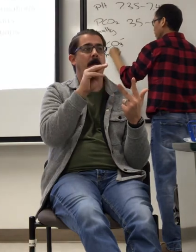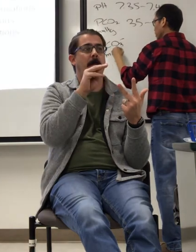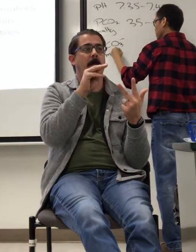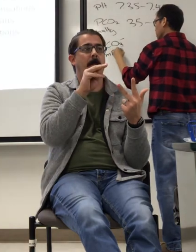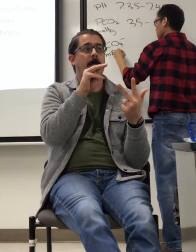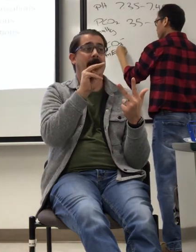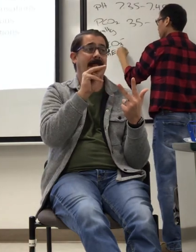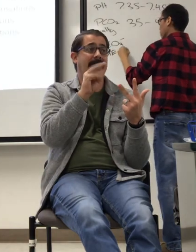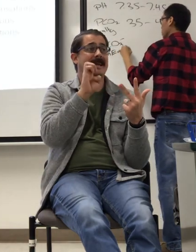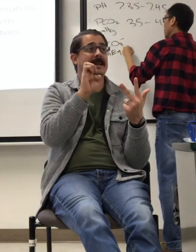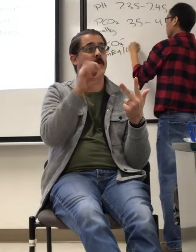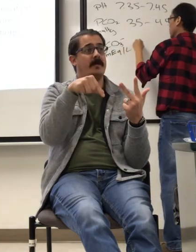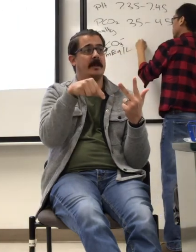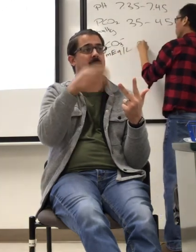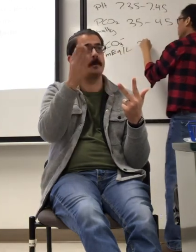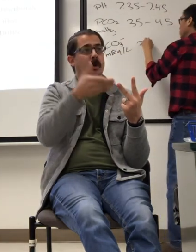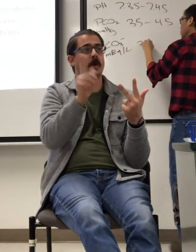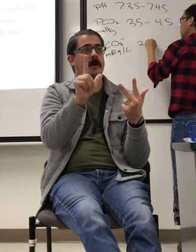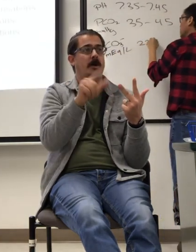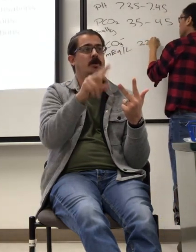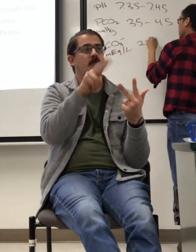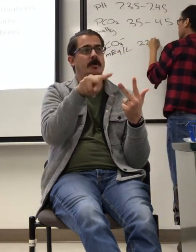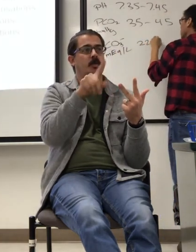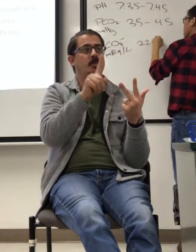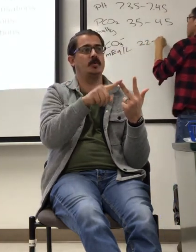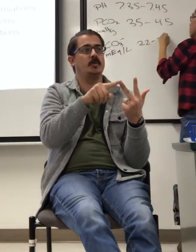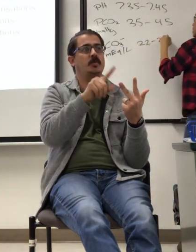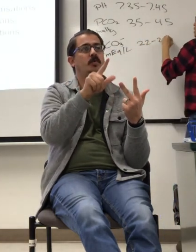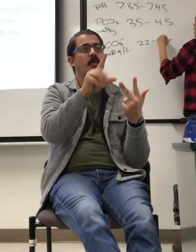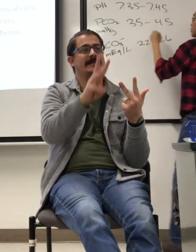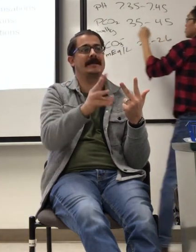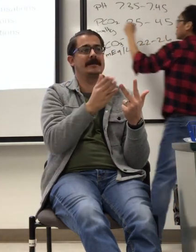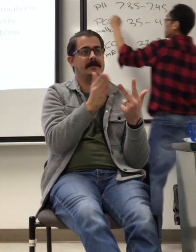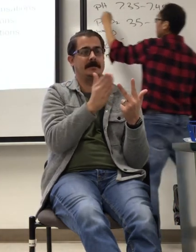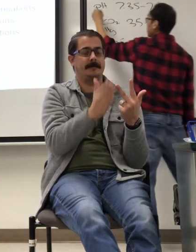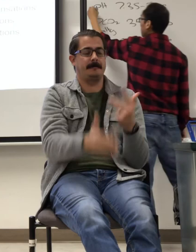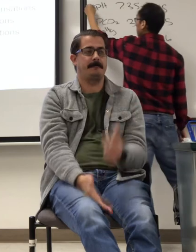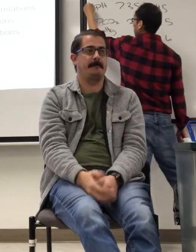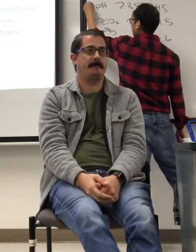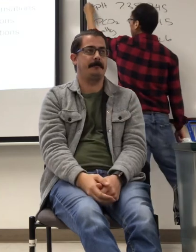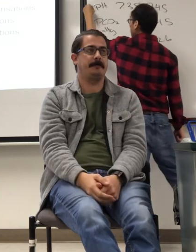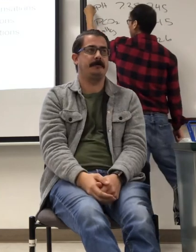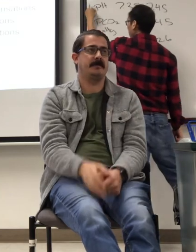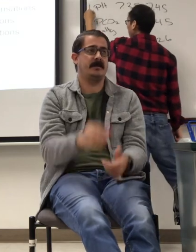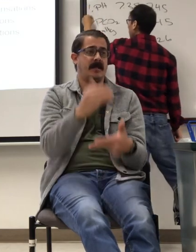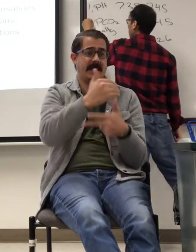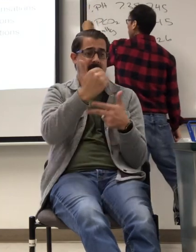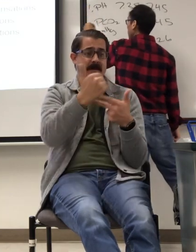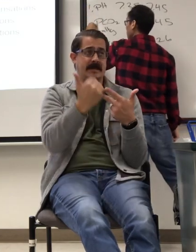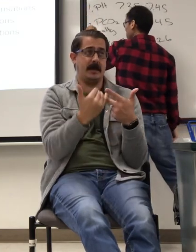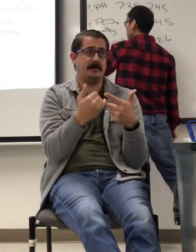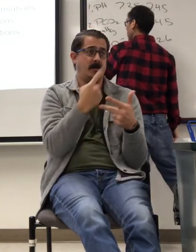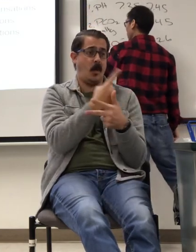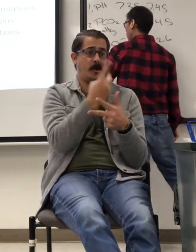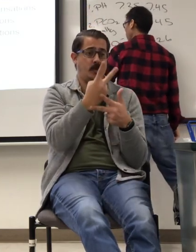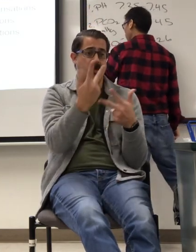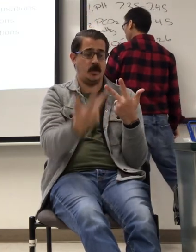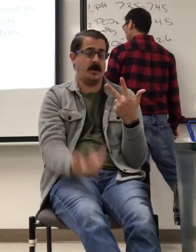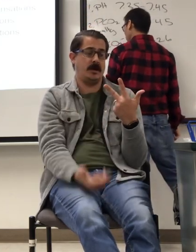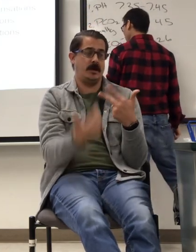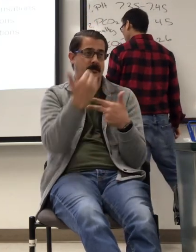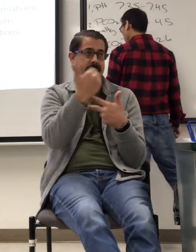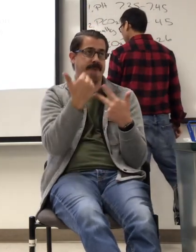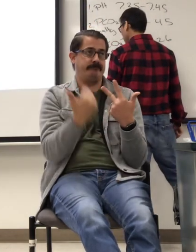milliequivalents per liter, it's 22 to 26. And so just list them as steps. Look at one, look at two, look at